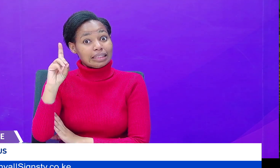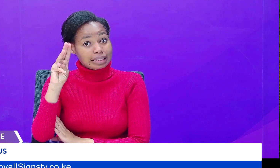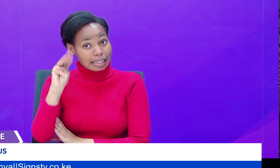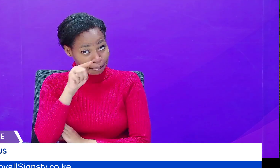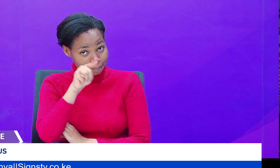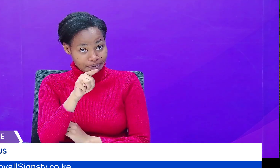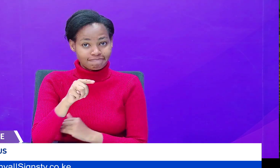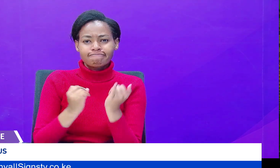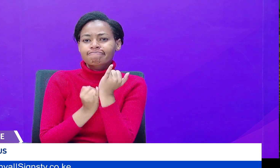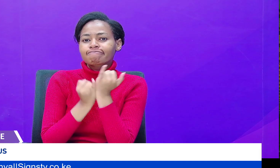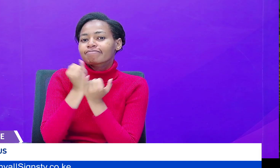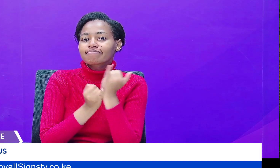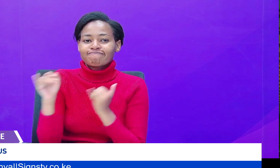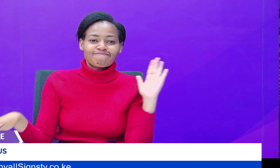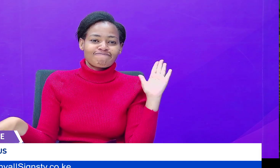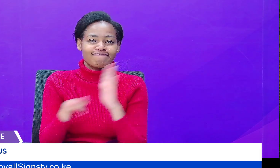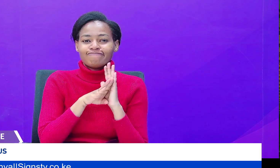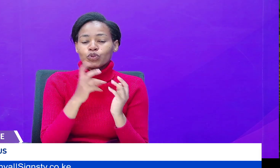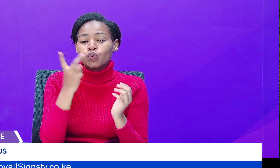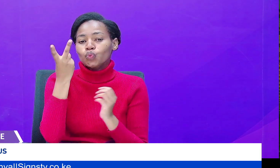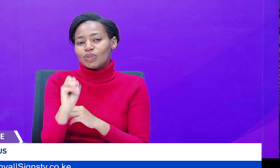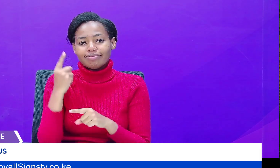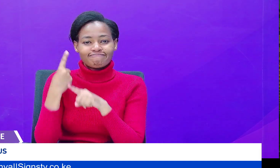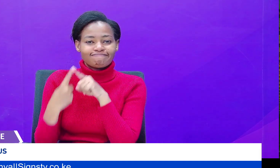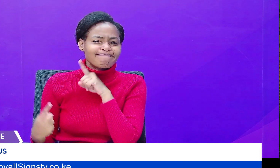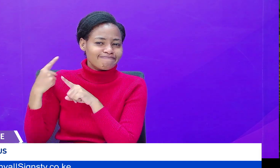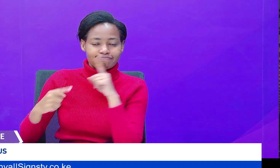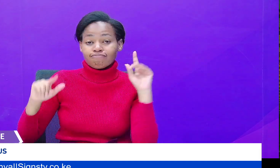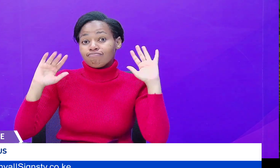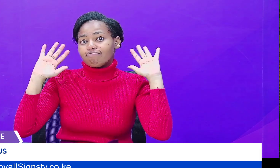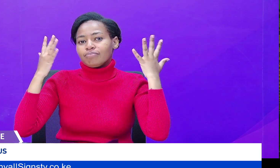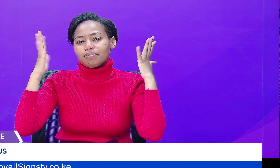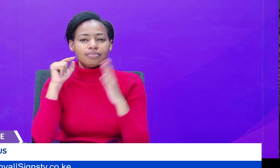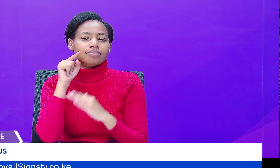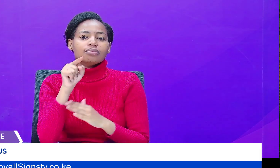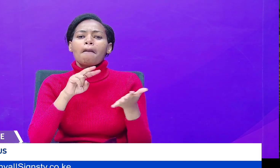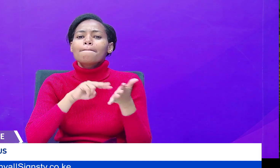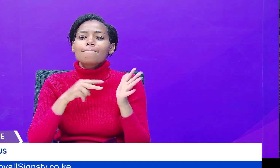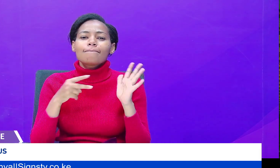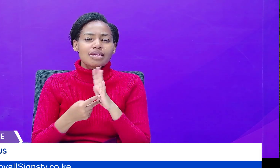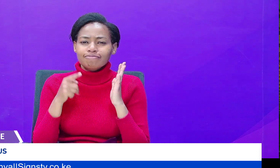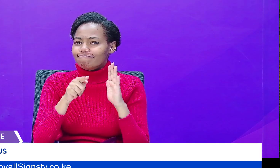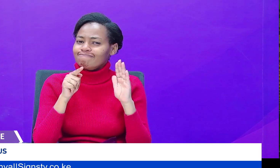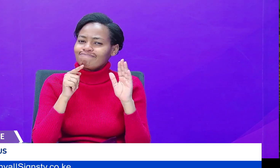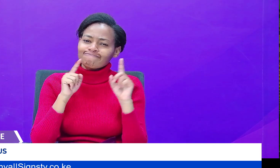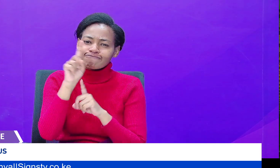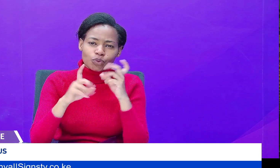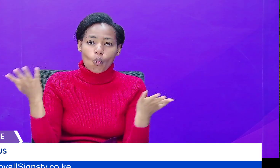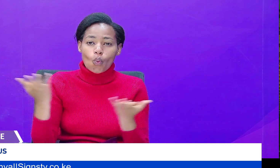Moving on to other news. The Orange Democratic Movement, that's ODM, on Saturday kicked off its